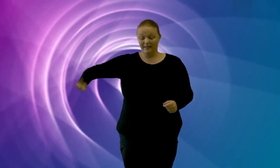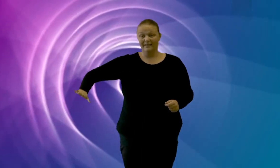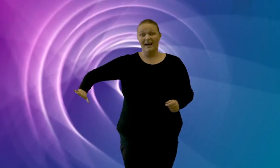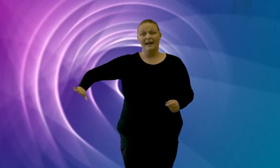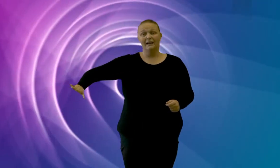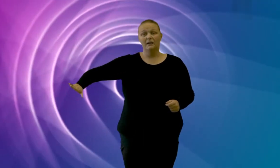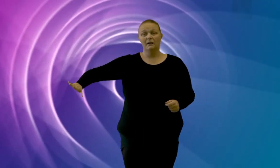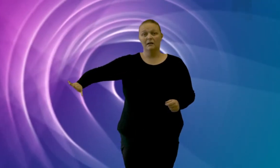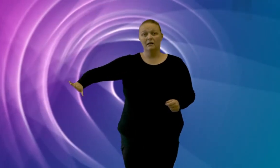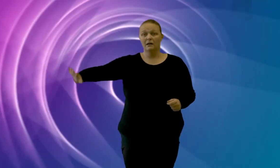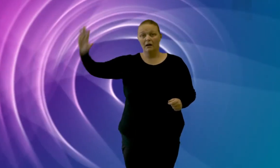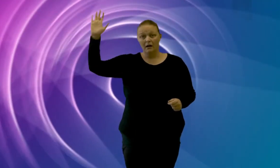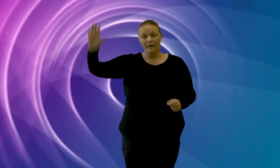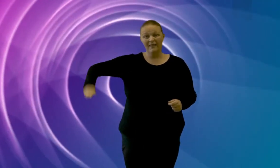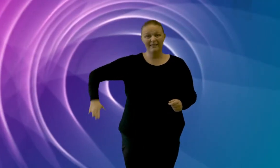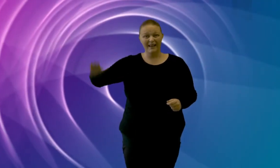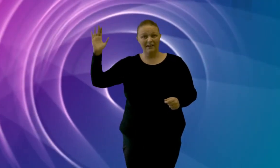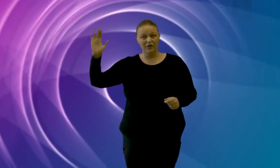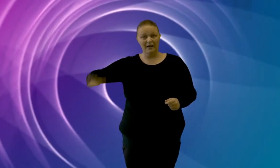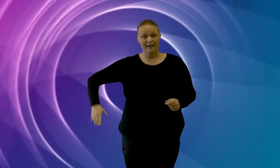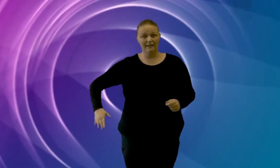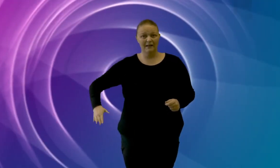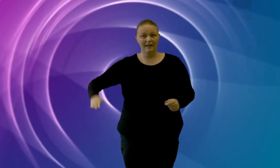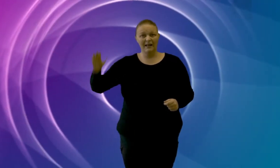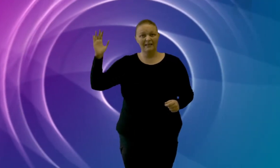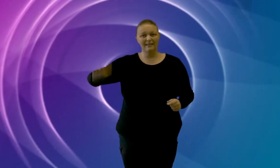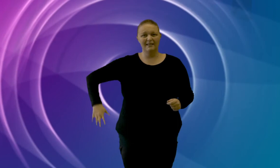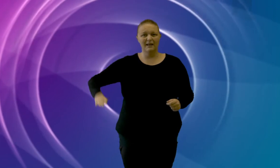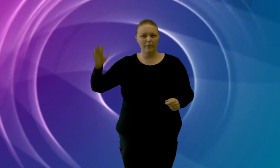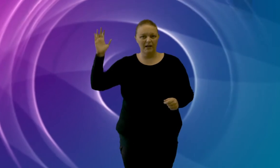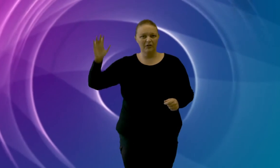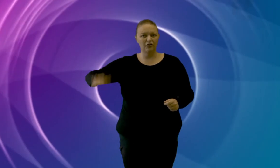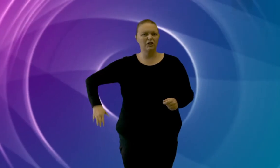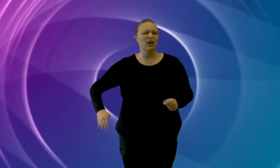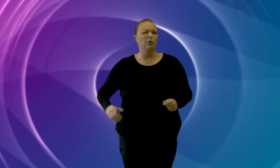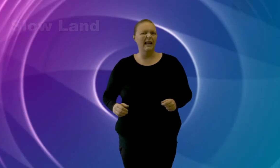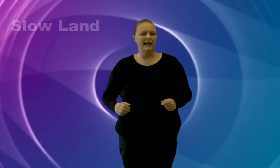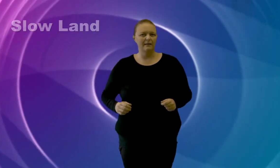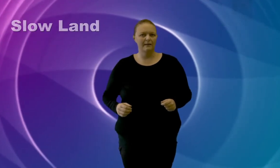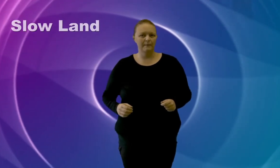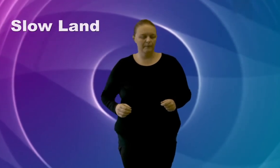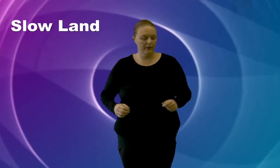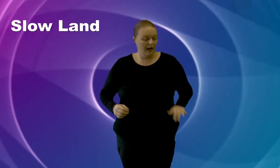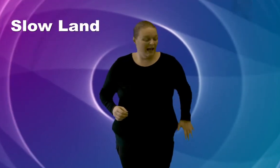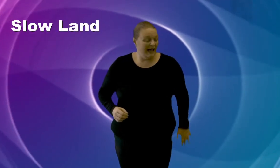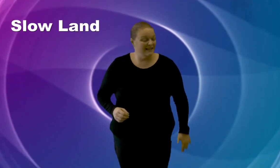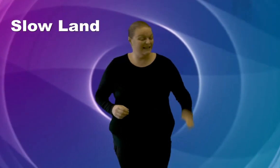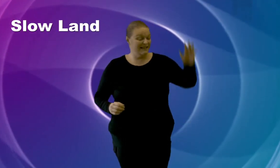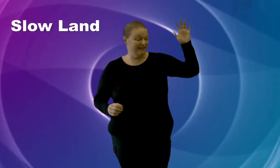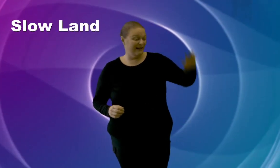This side, on this side of your desk, this is gonna be slow land. And this side